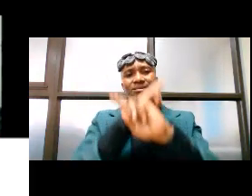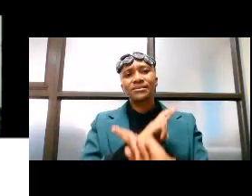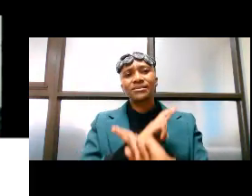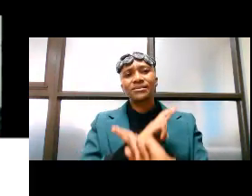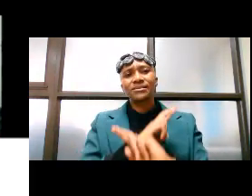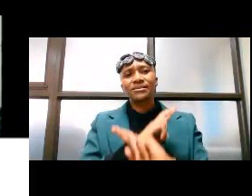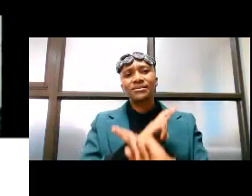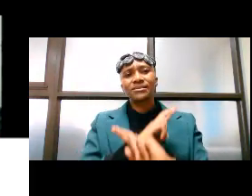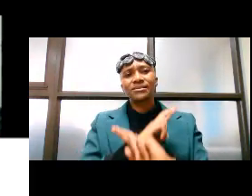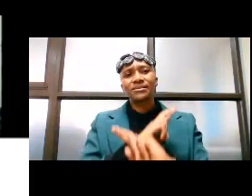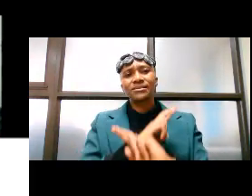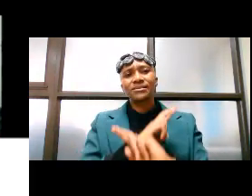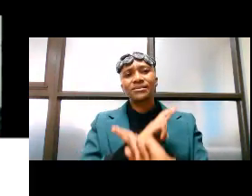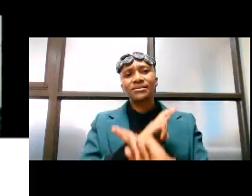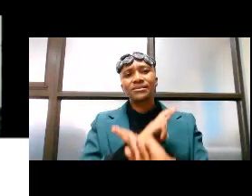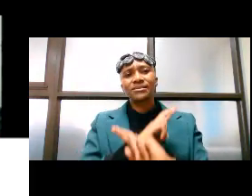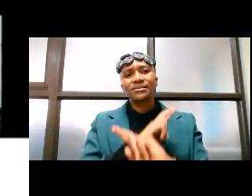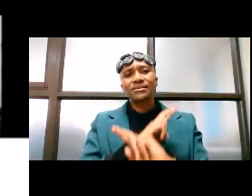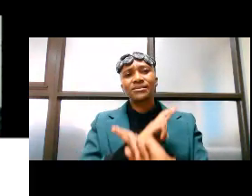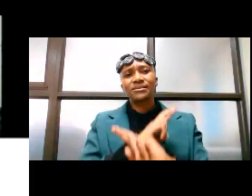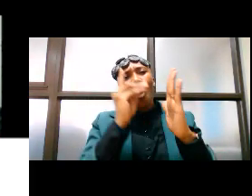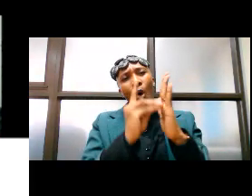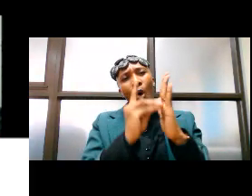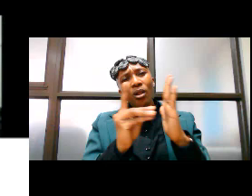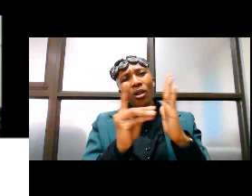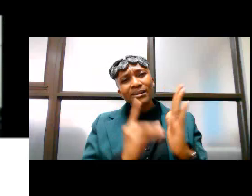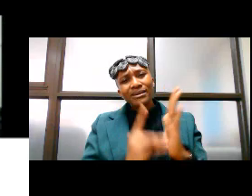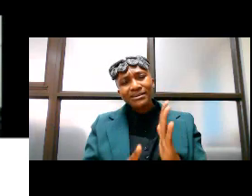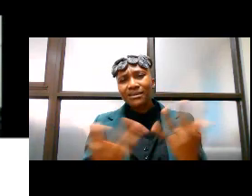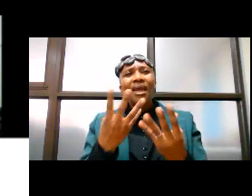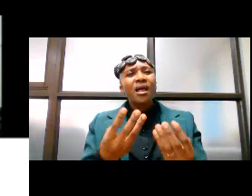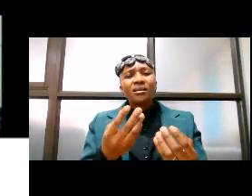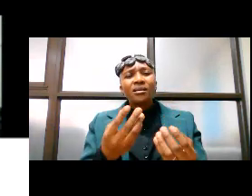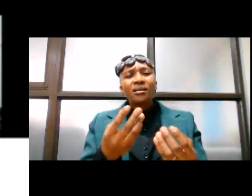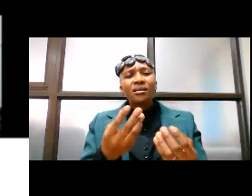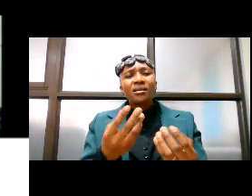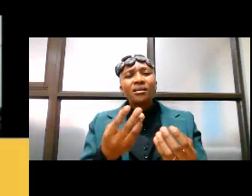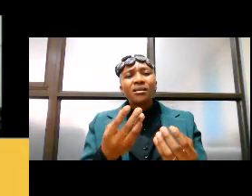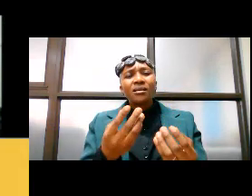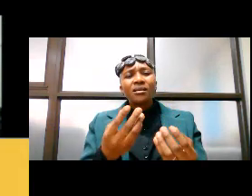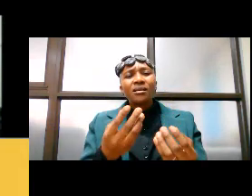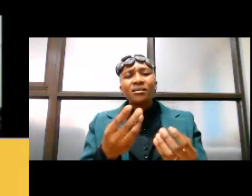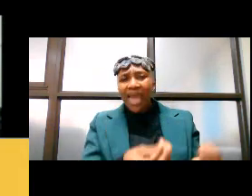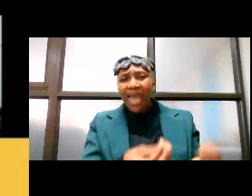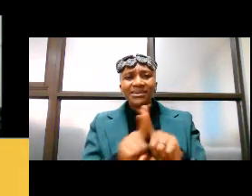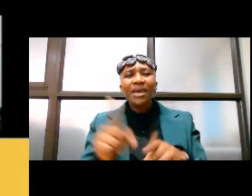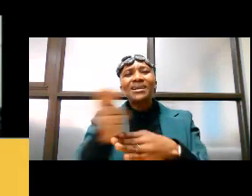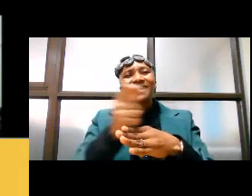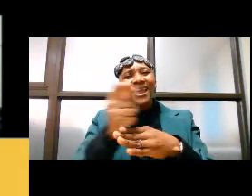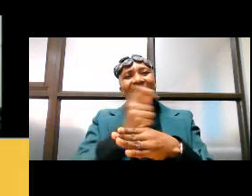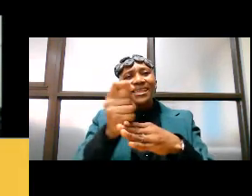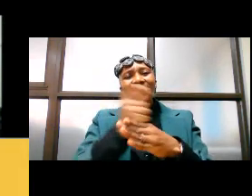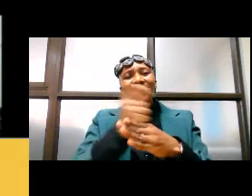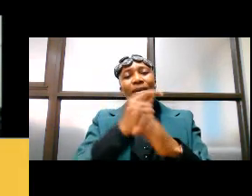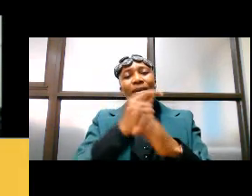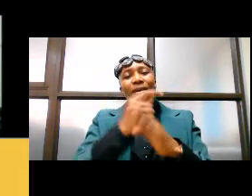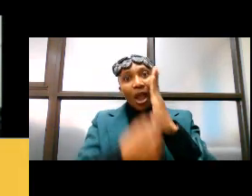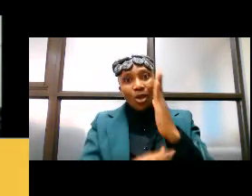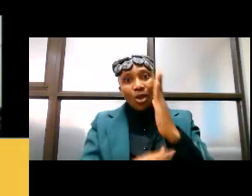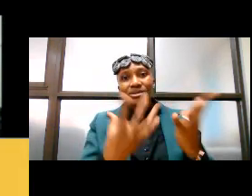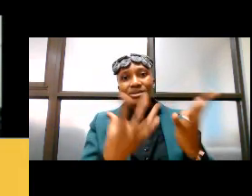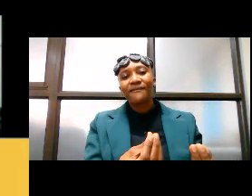there are so many policies and laws and also training manuals available. One particular